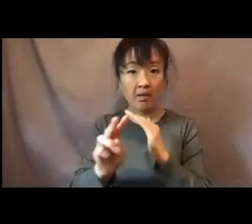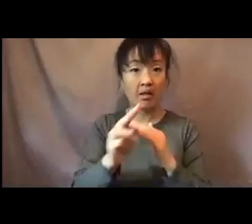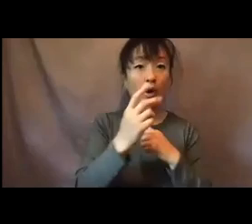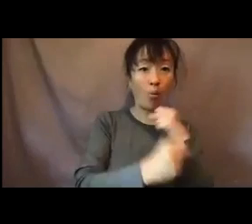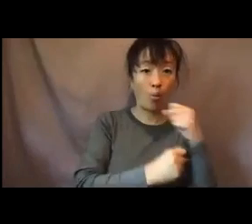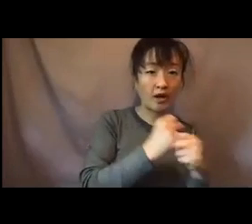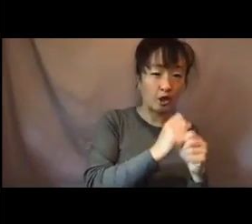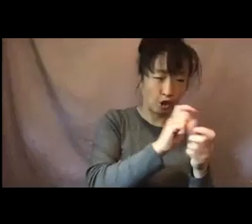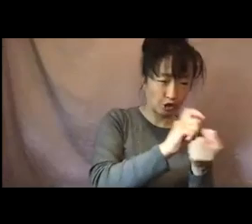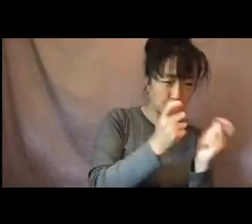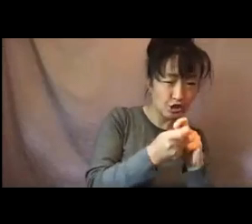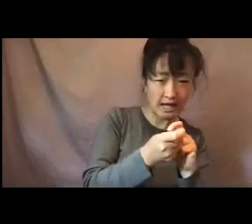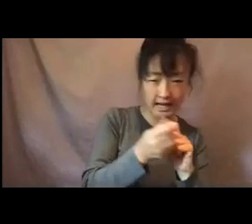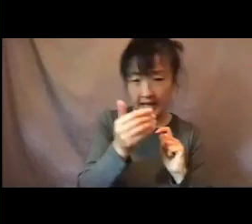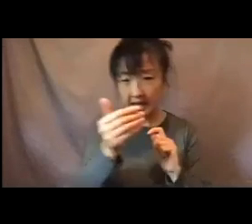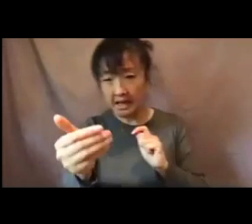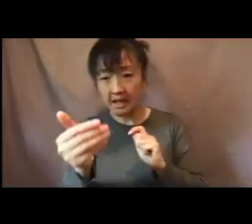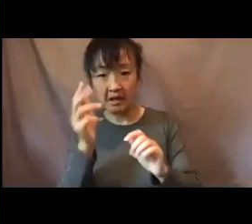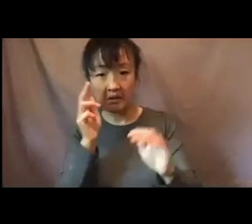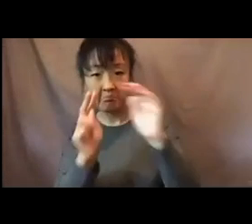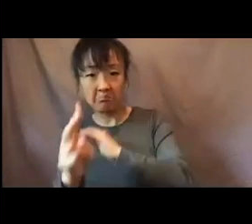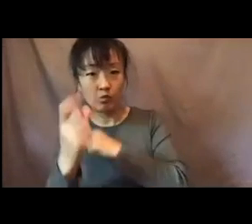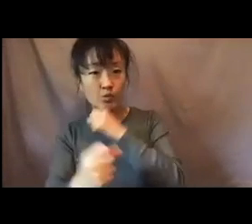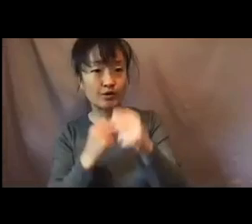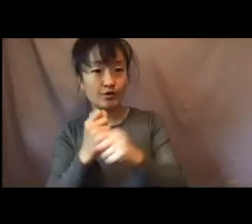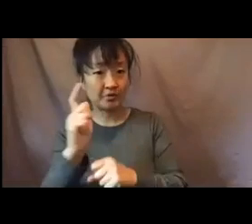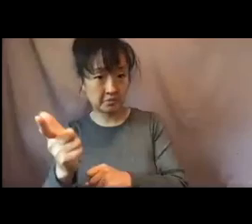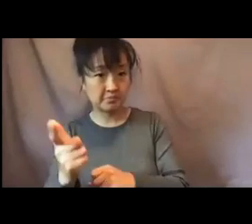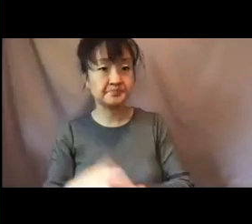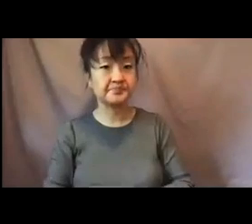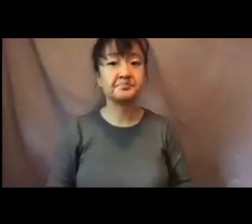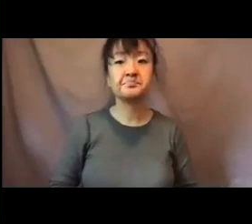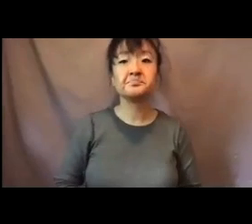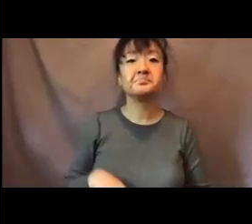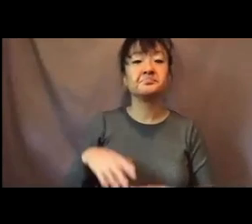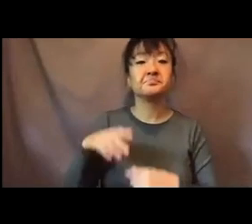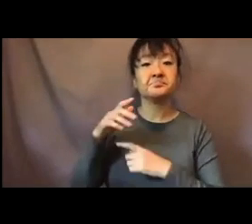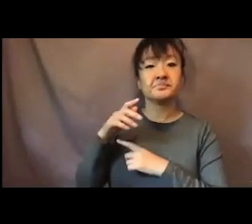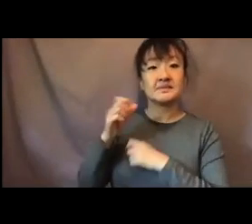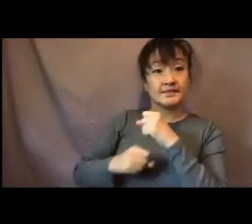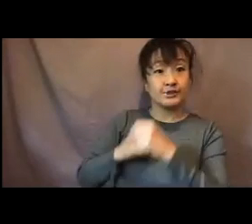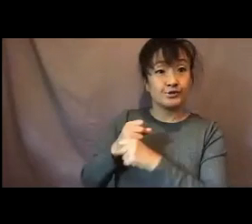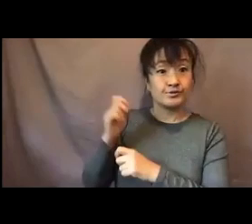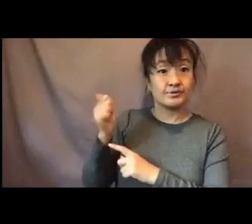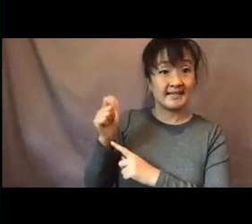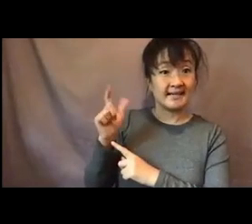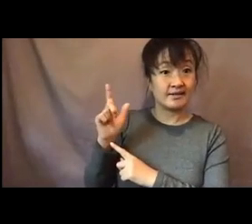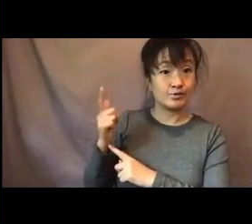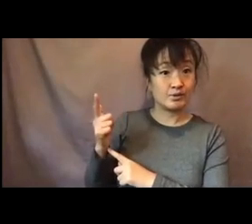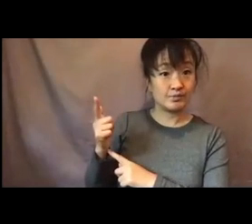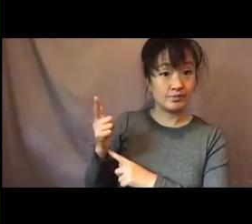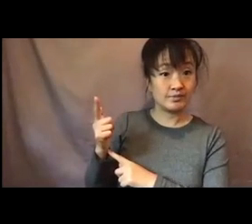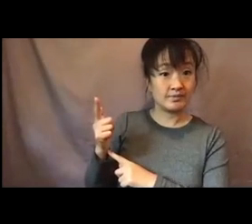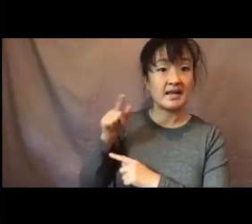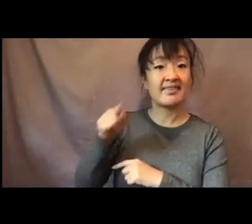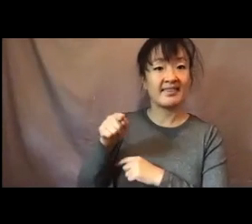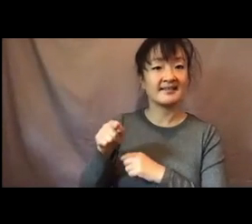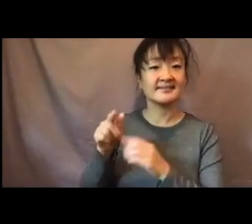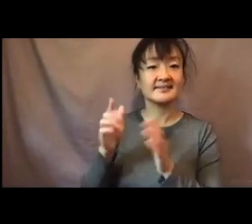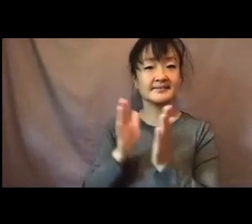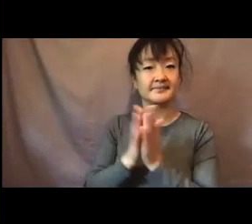the next. Right? It wasn't until about 1021 that this version of a